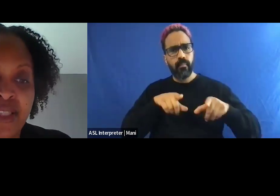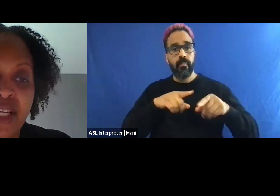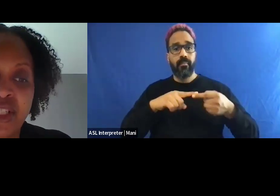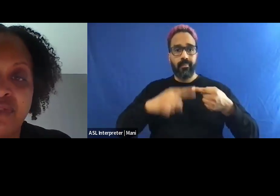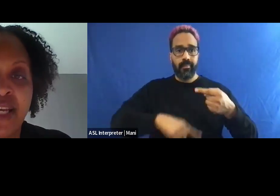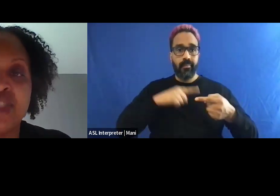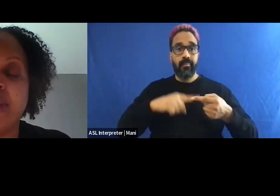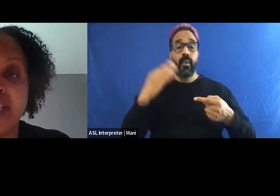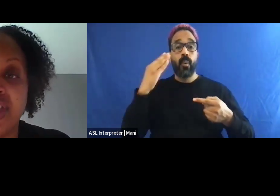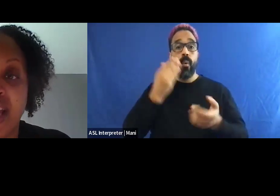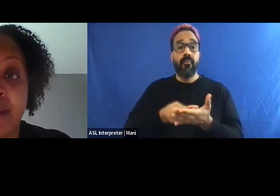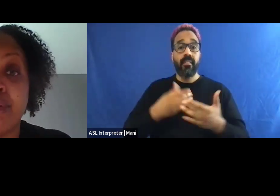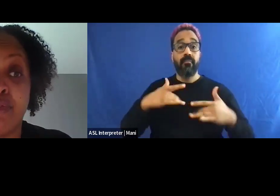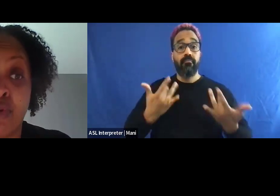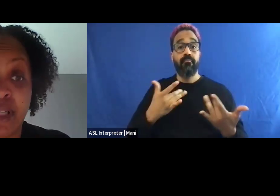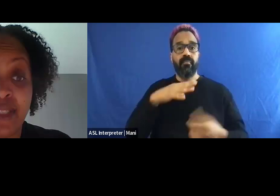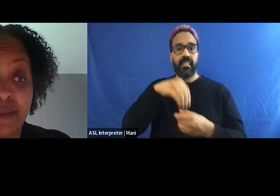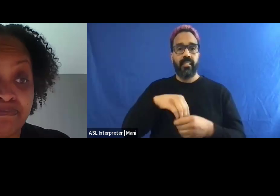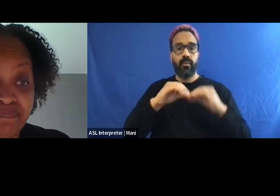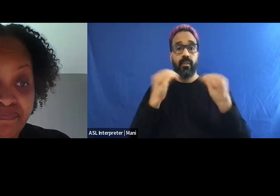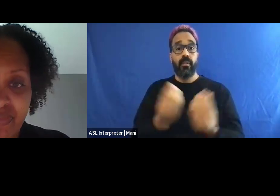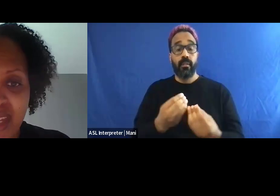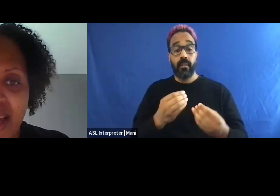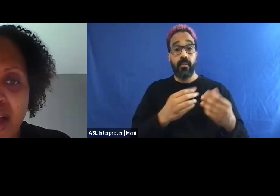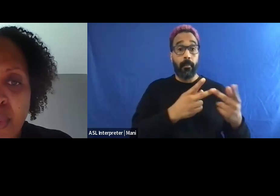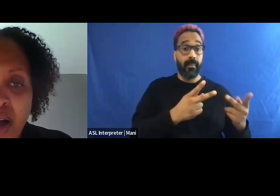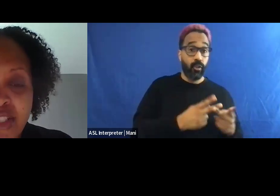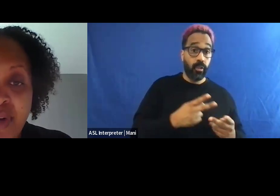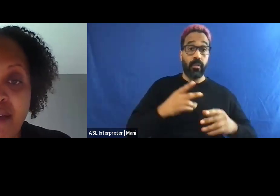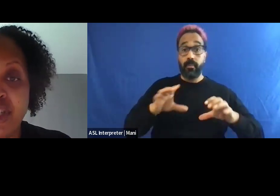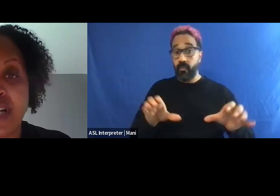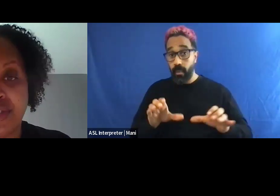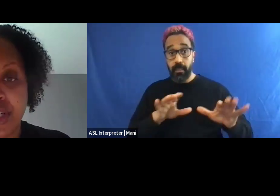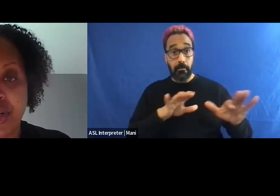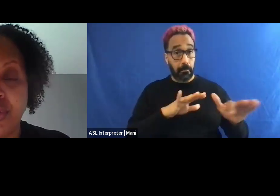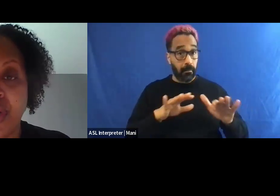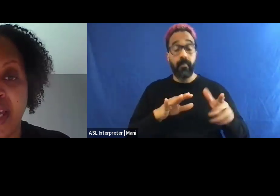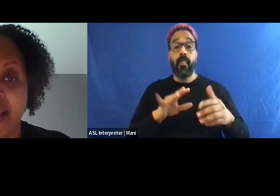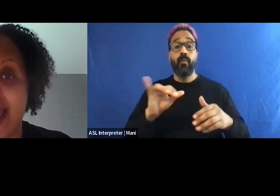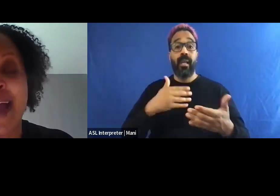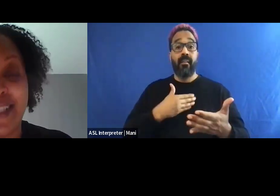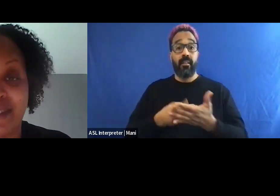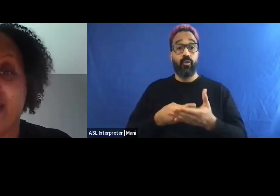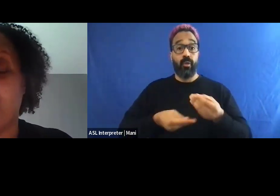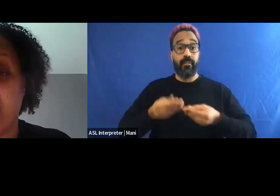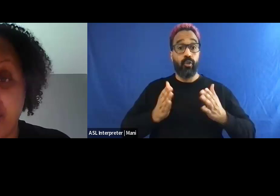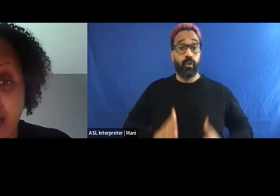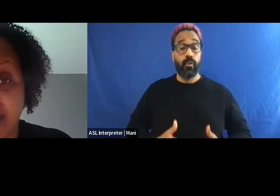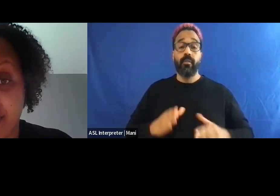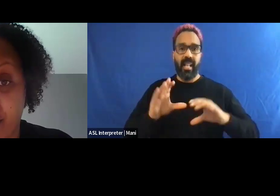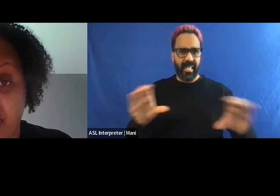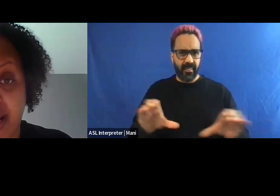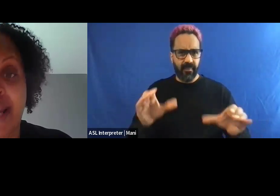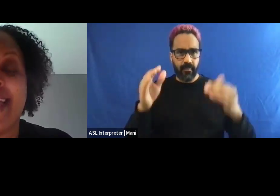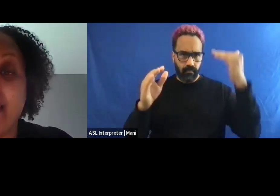the organization's financial position and performance. We also have a treasurer who is active and aware of the